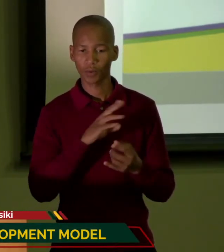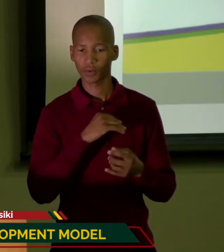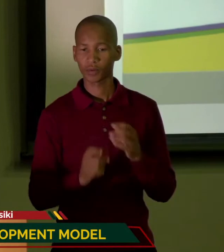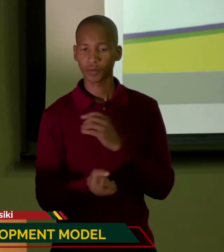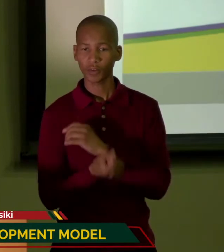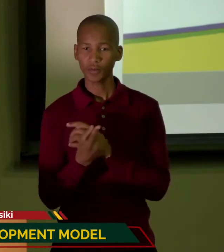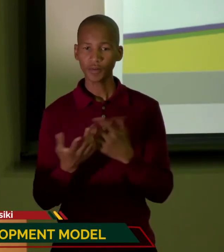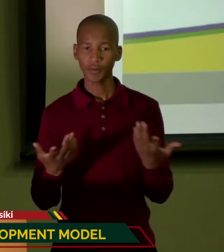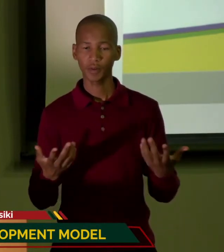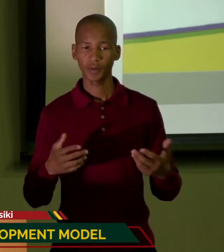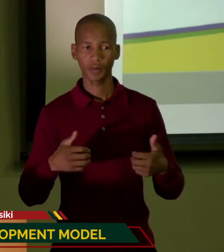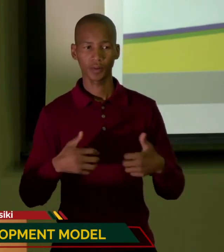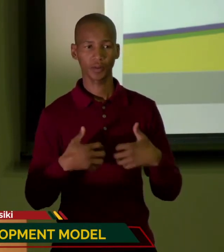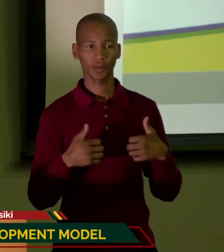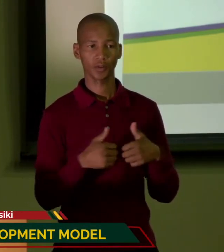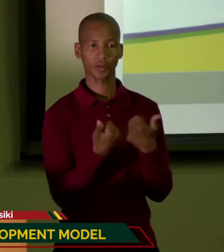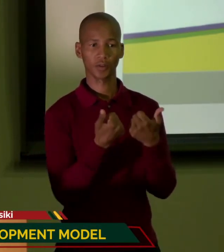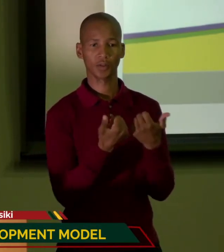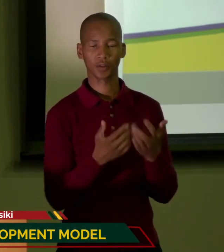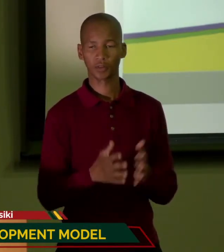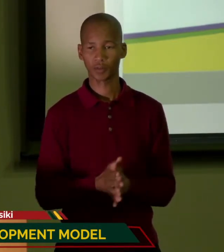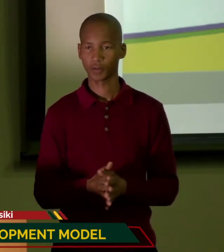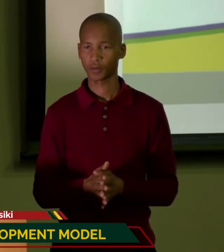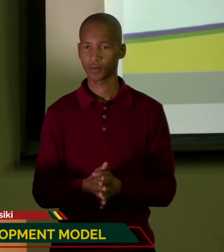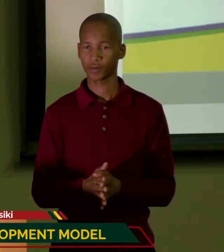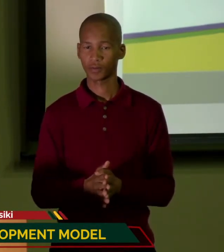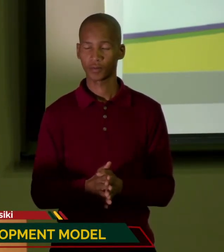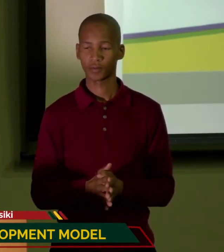singazusokola then going to